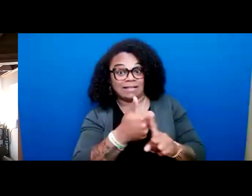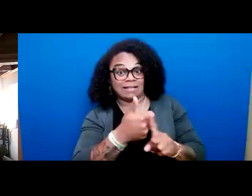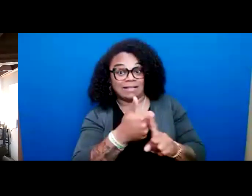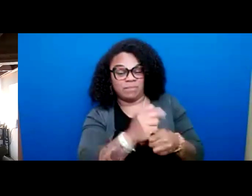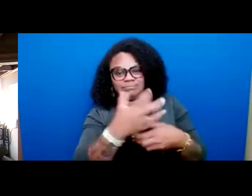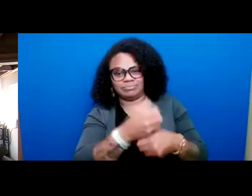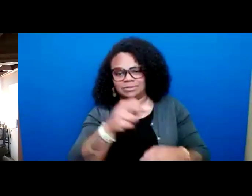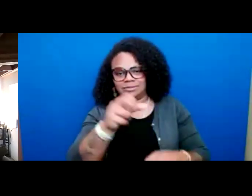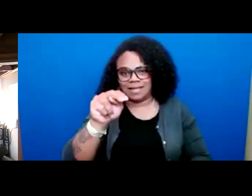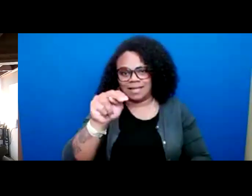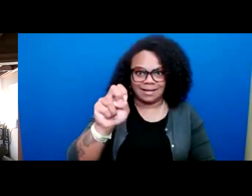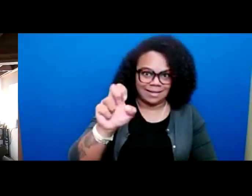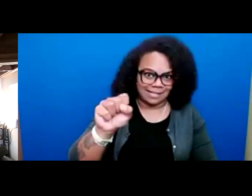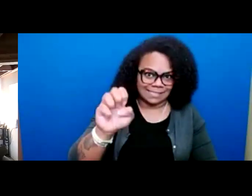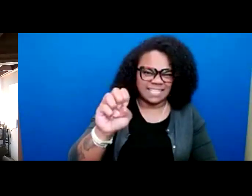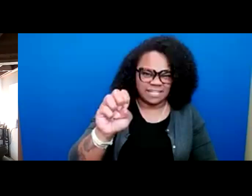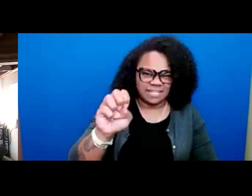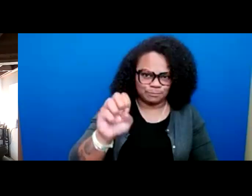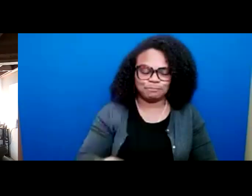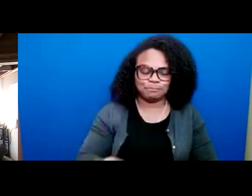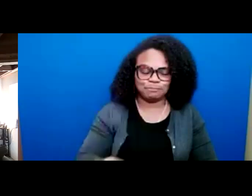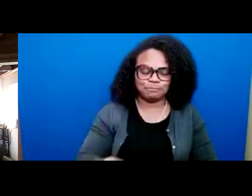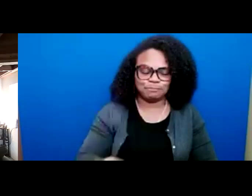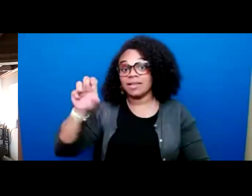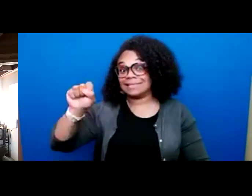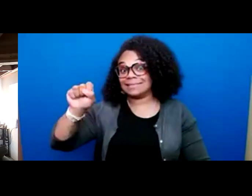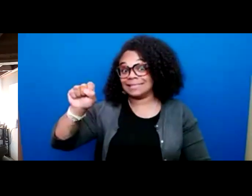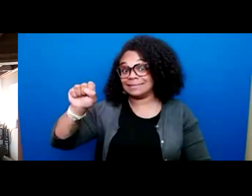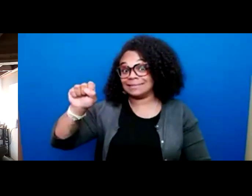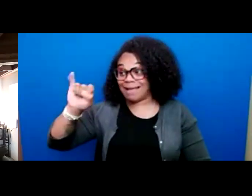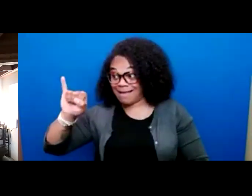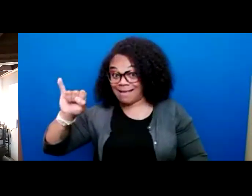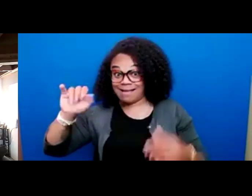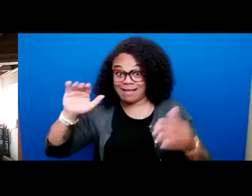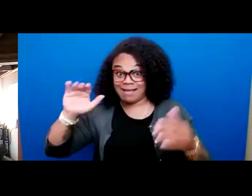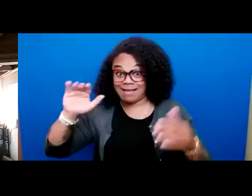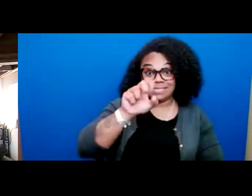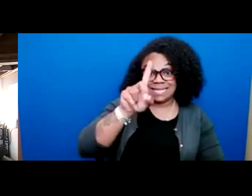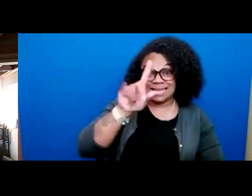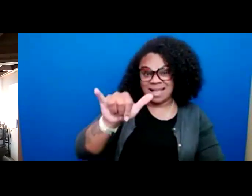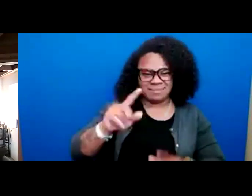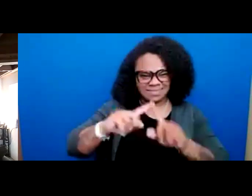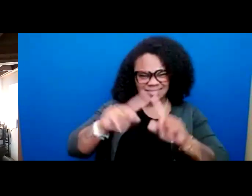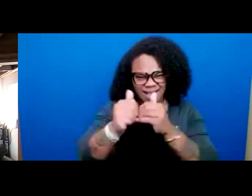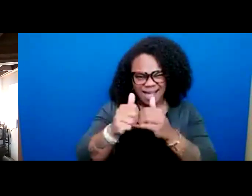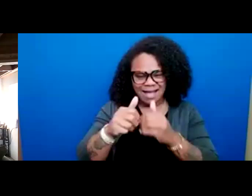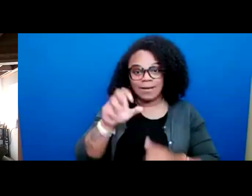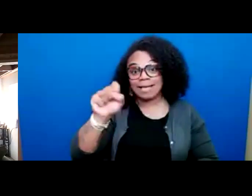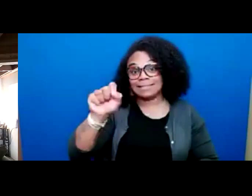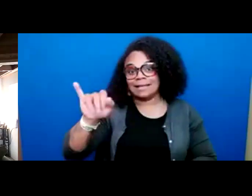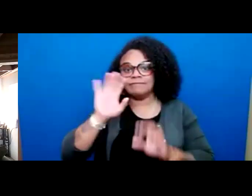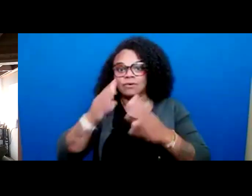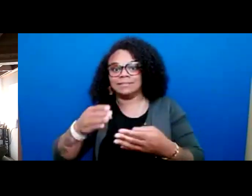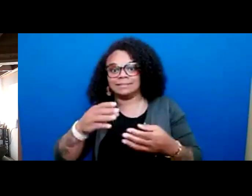The only difference between what SSDI does and SSI does is SSI takes the annual earnings and just divides it by